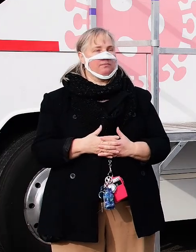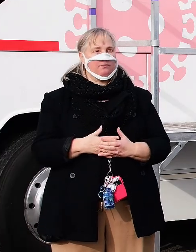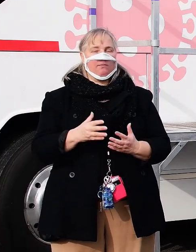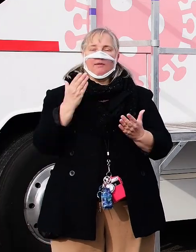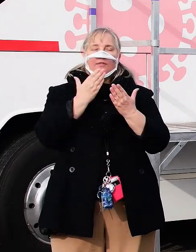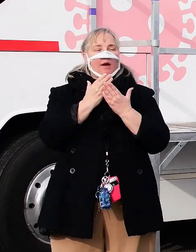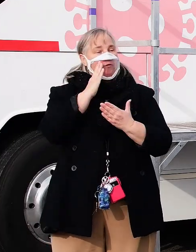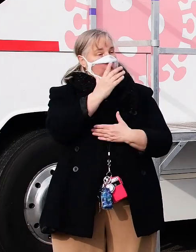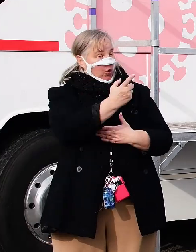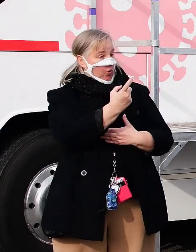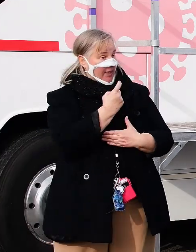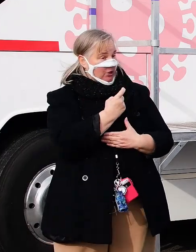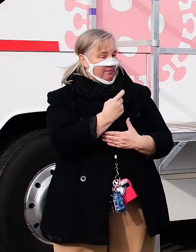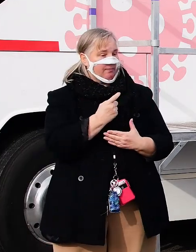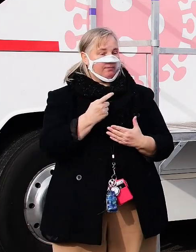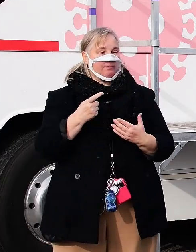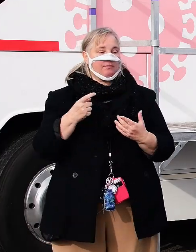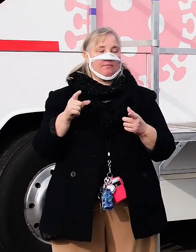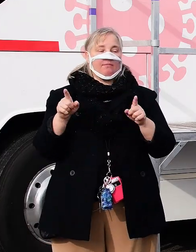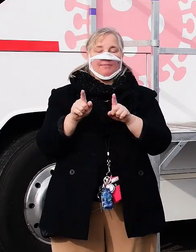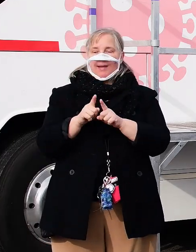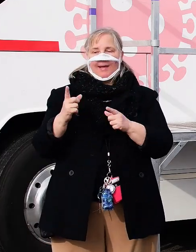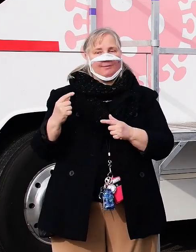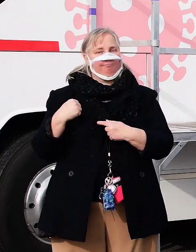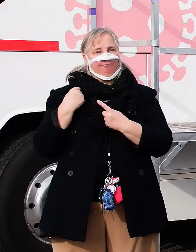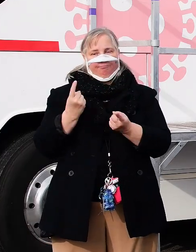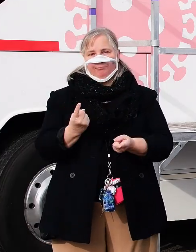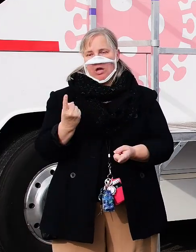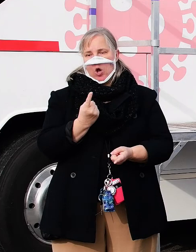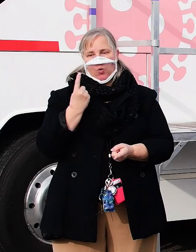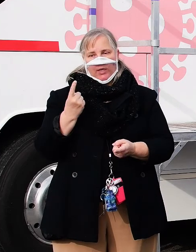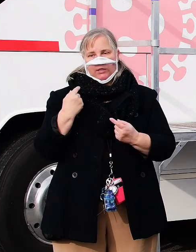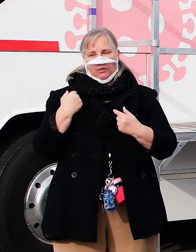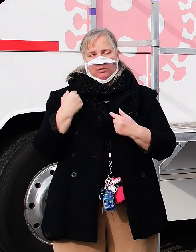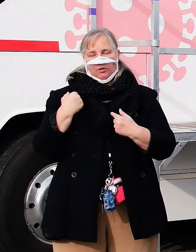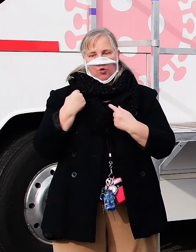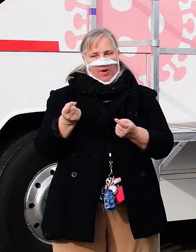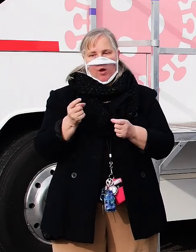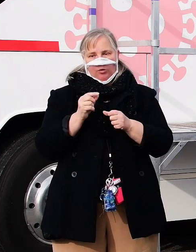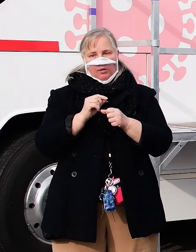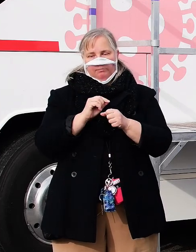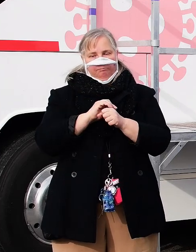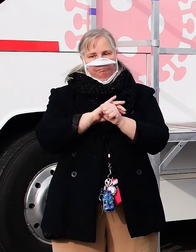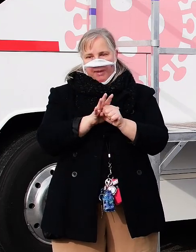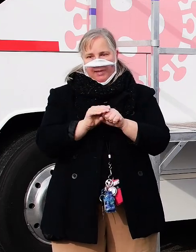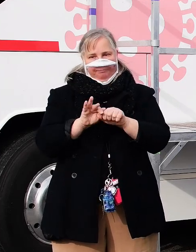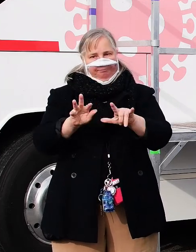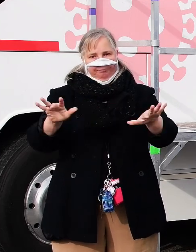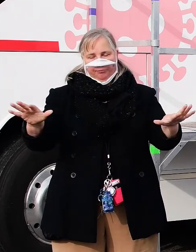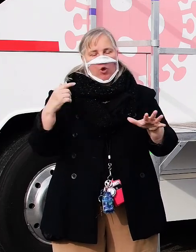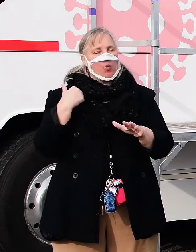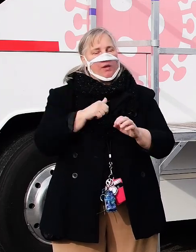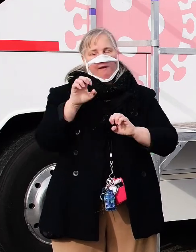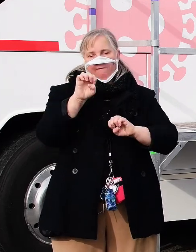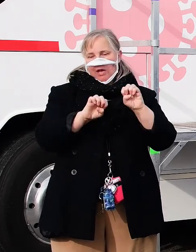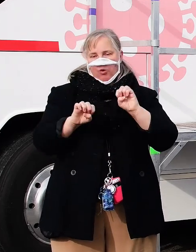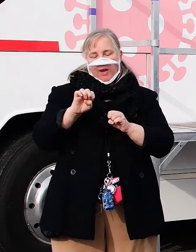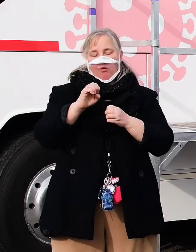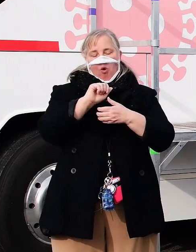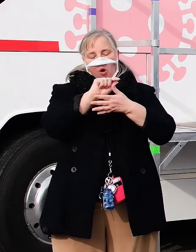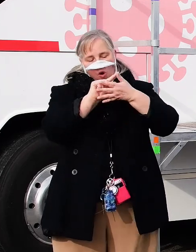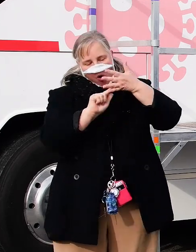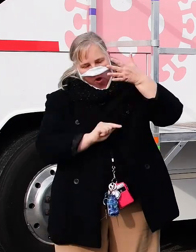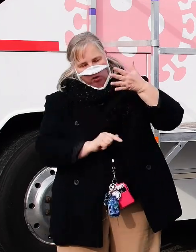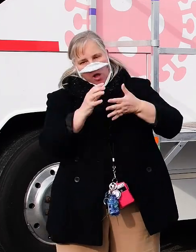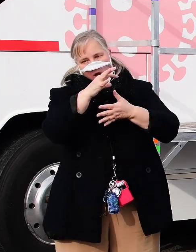Thanks for the question. As has always been the case throughout this pandemic, we are going to evaluate every option